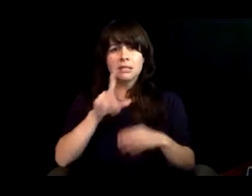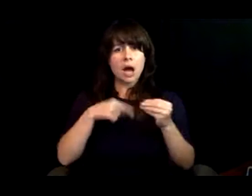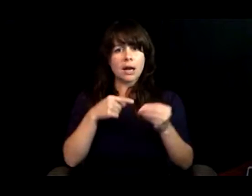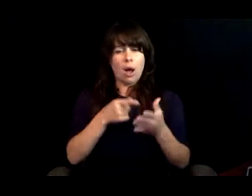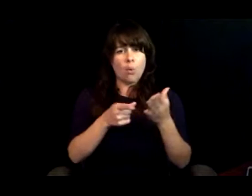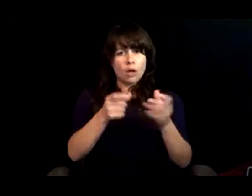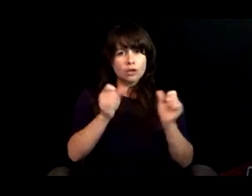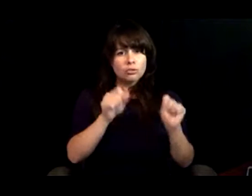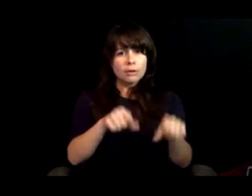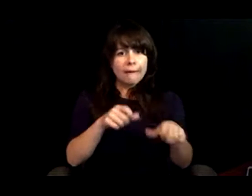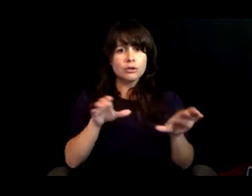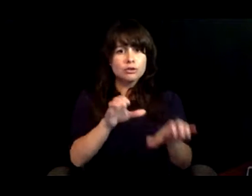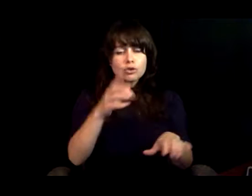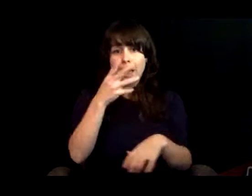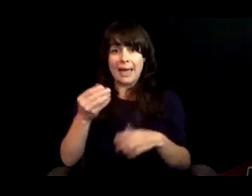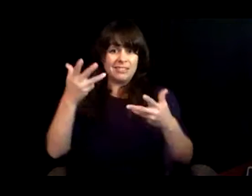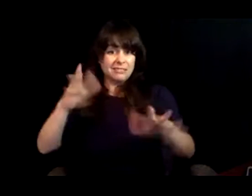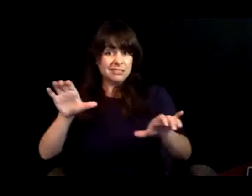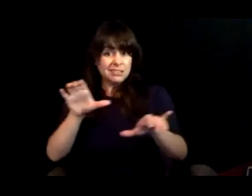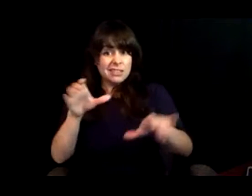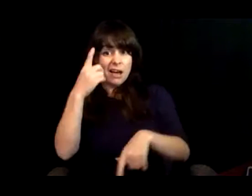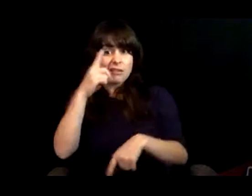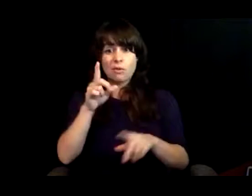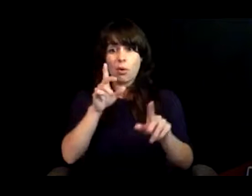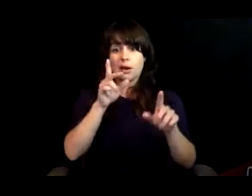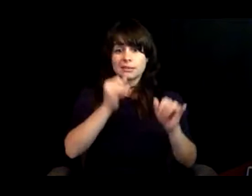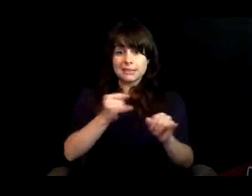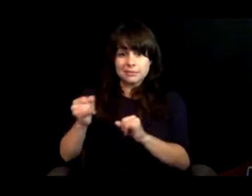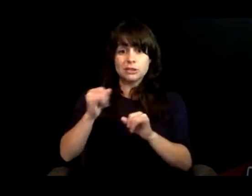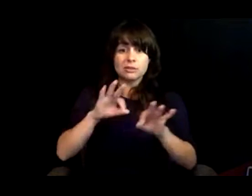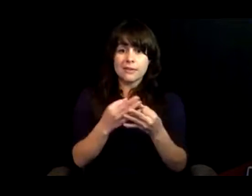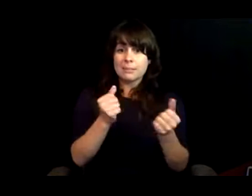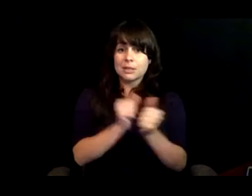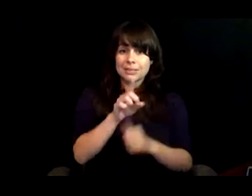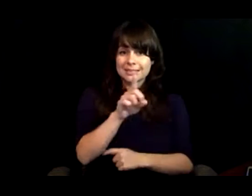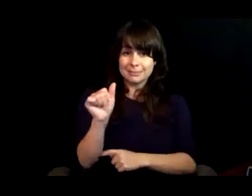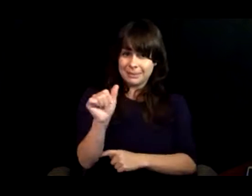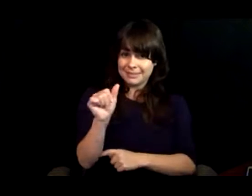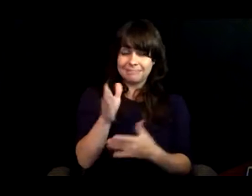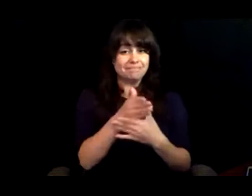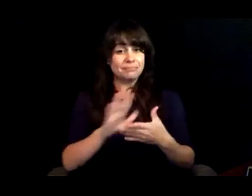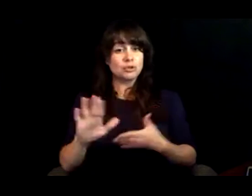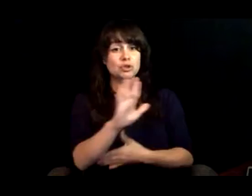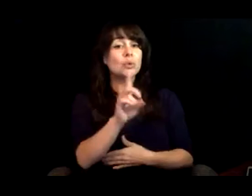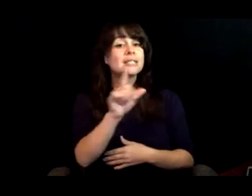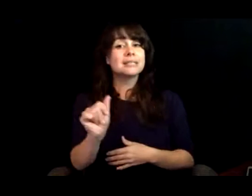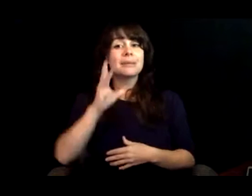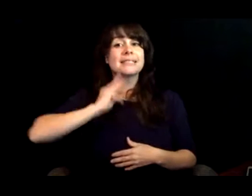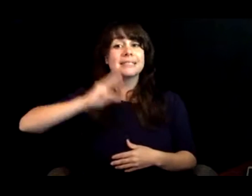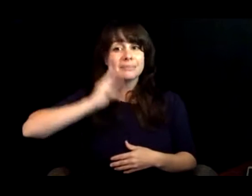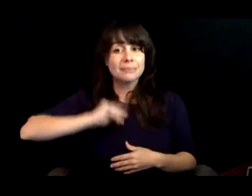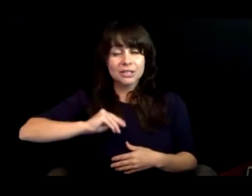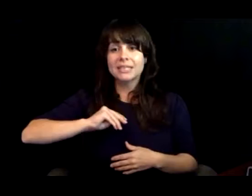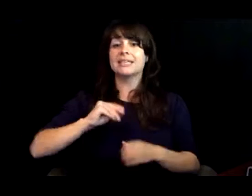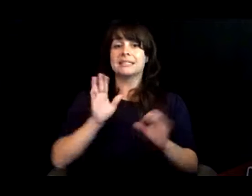for individuals and families with disabilities. Share your disability experience and